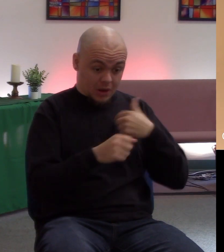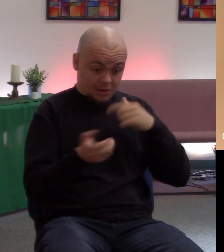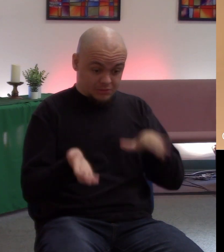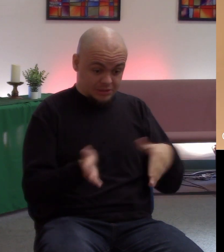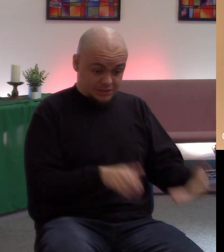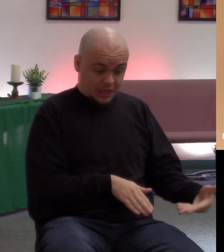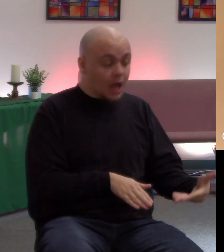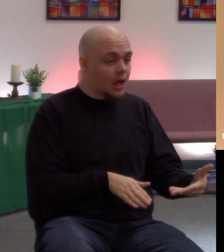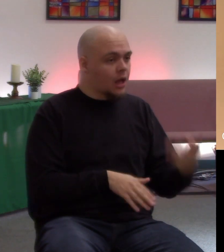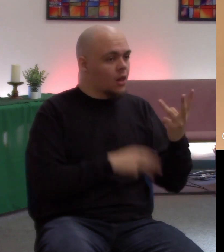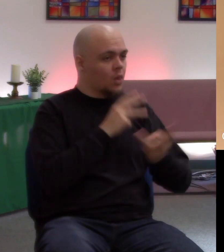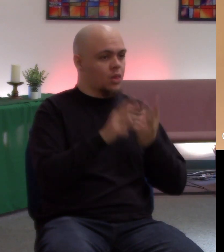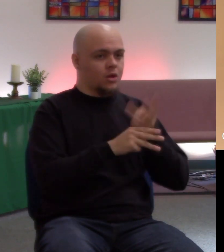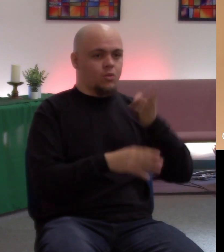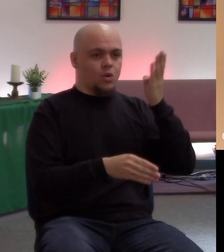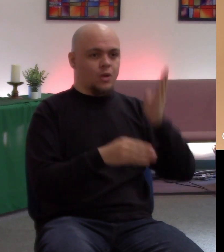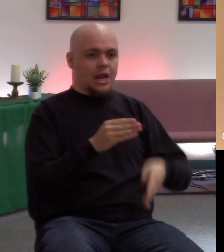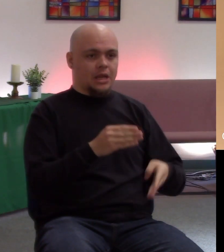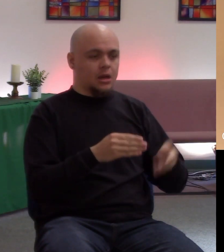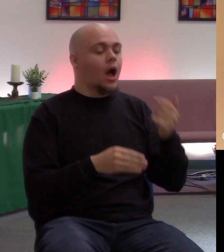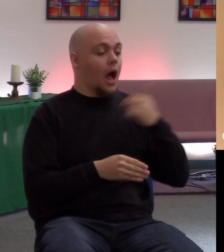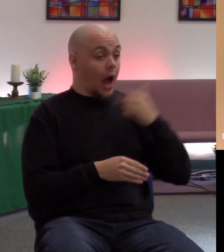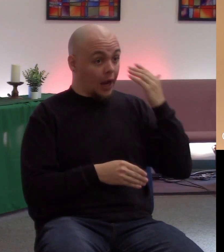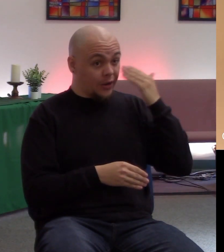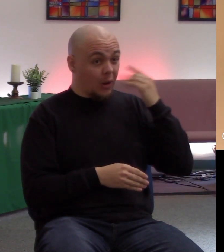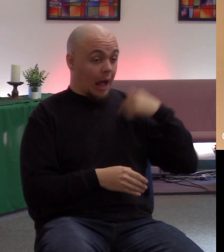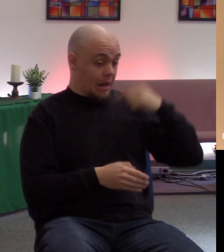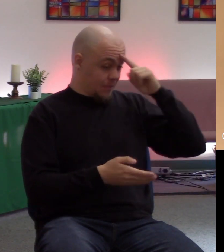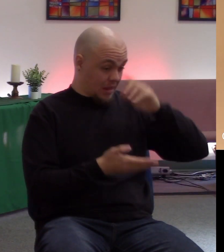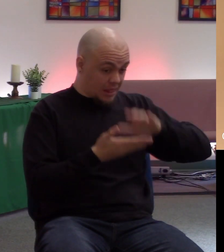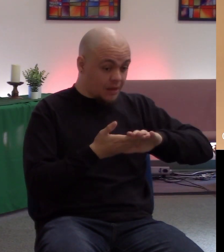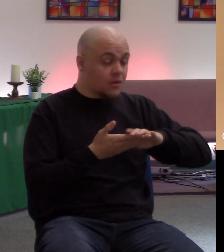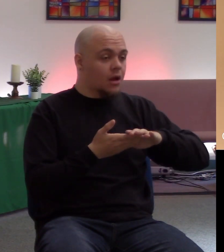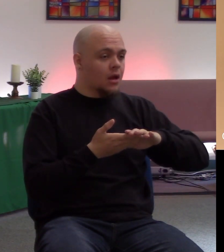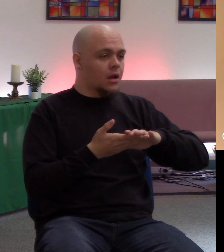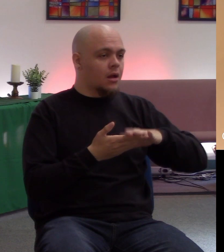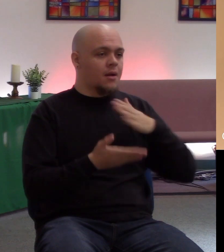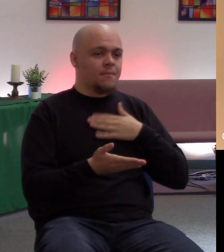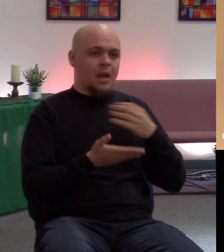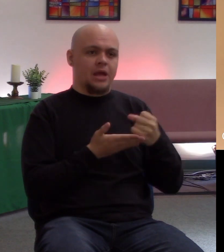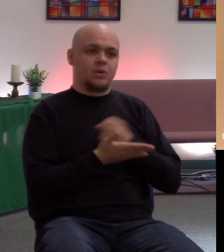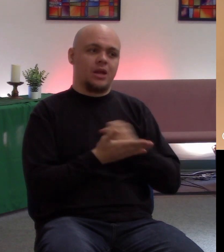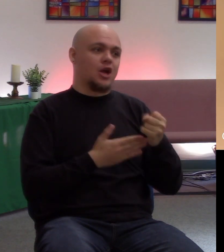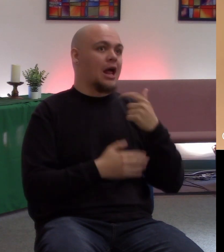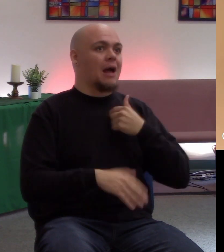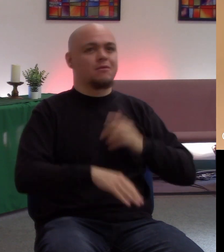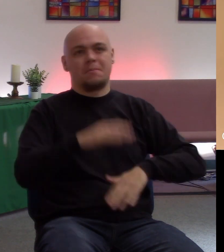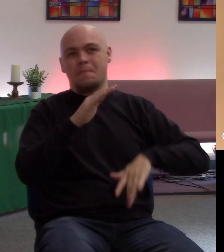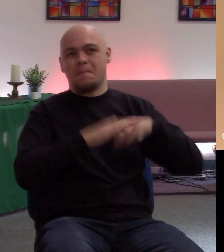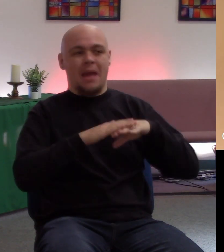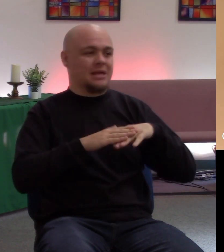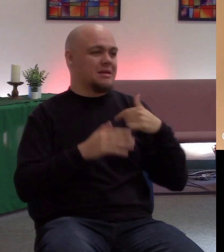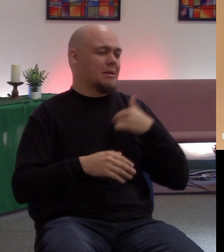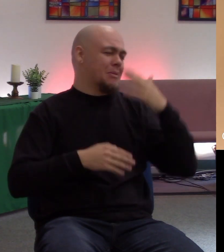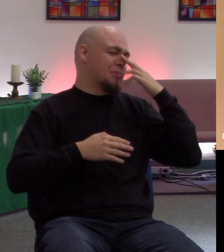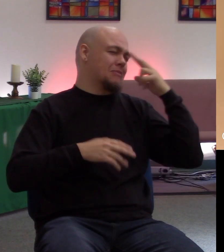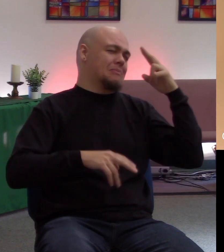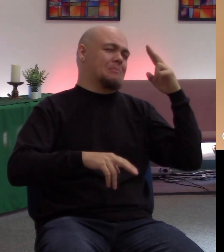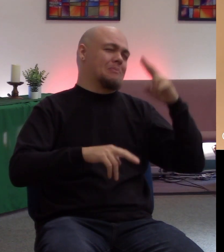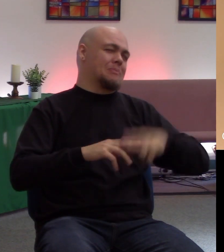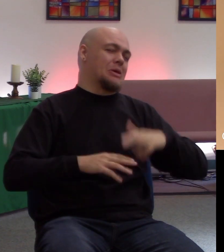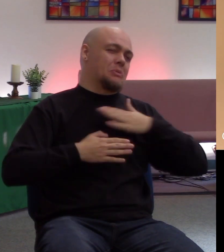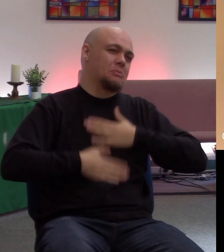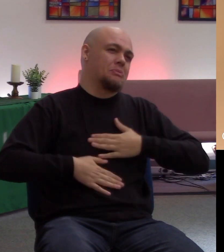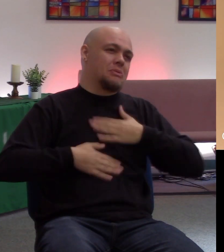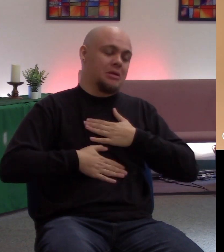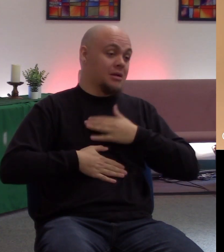If I knew I were going to die in a year, if I knew that the world was going to end in a year and I really knew it and I really believed it, I'd be maxing out my credit cards